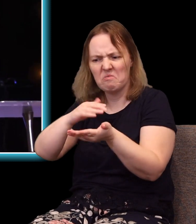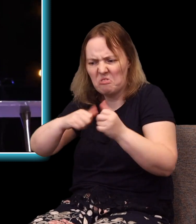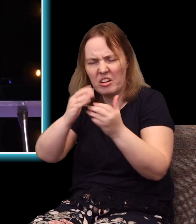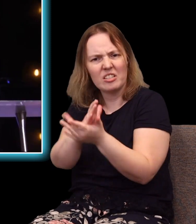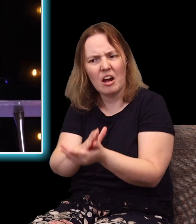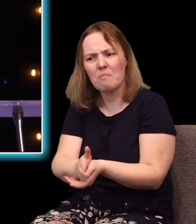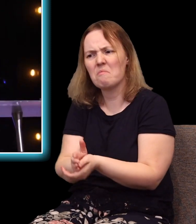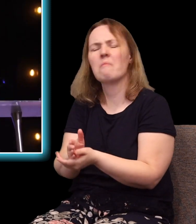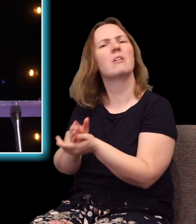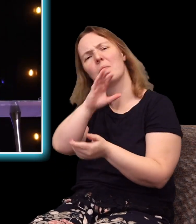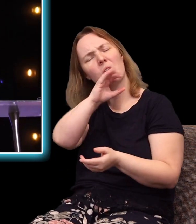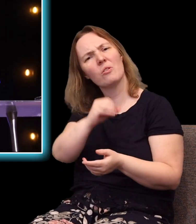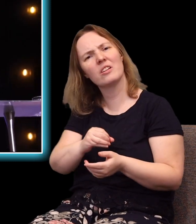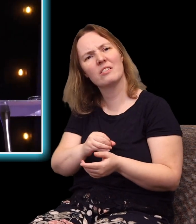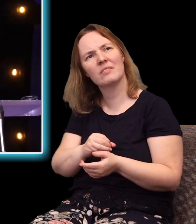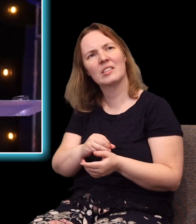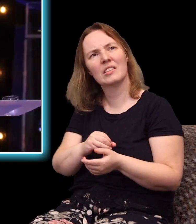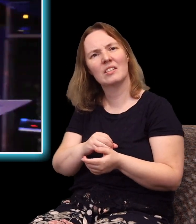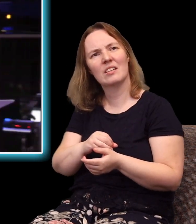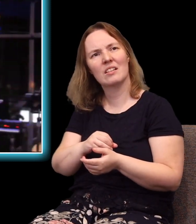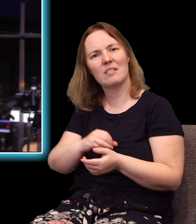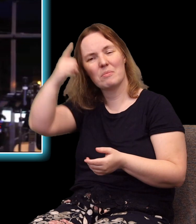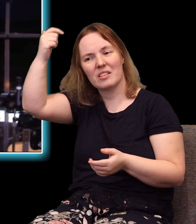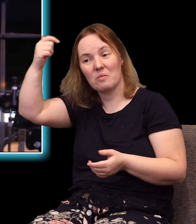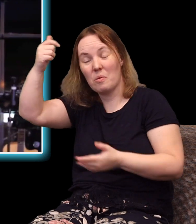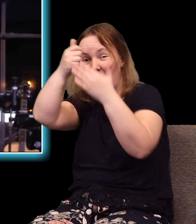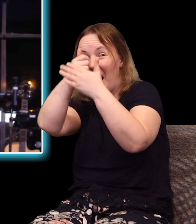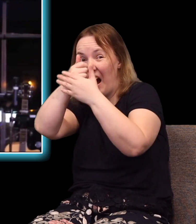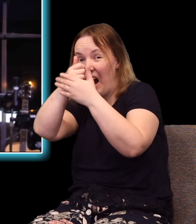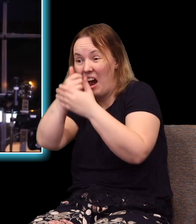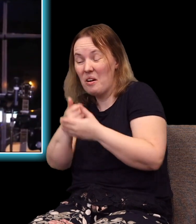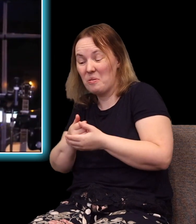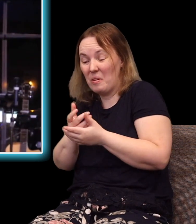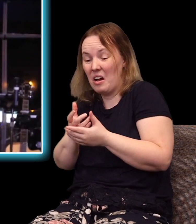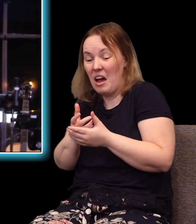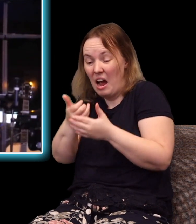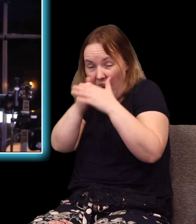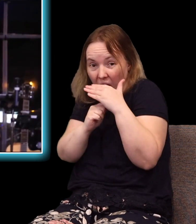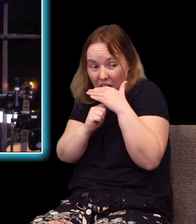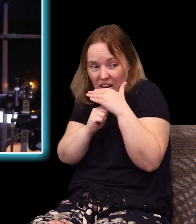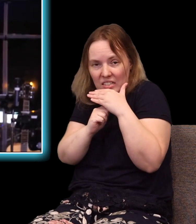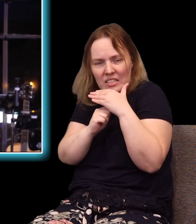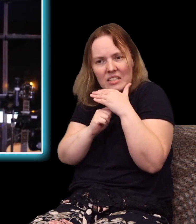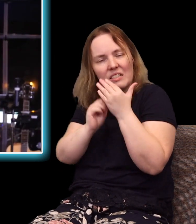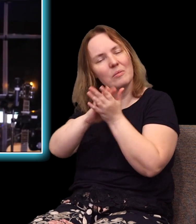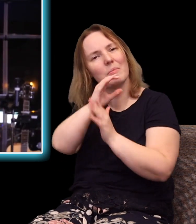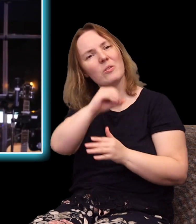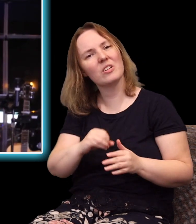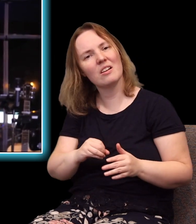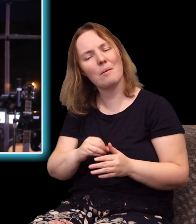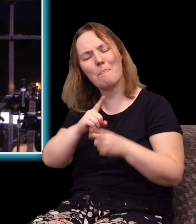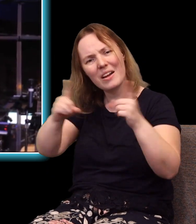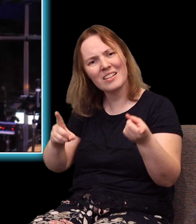And, oh, my goodness, God forgive us. But, you know, we get into all that kind of stuff because, you know, physically we want to try to hold, you know, hide our mask.